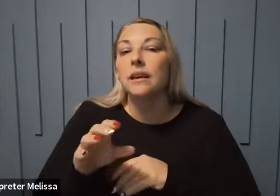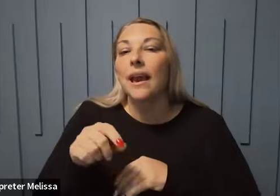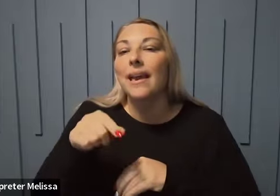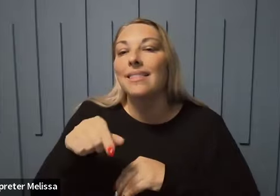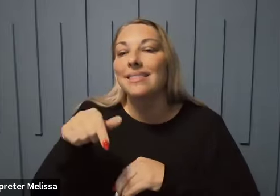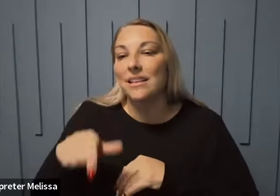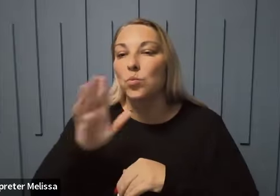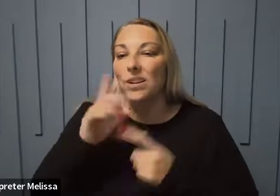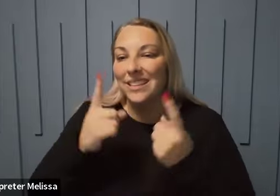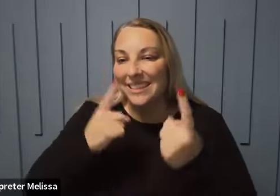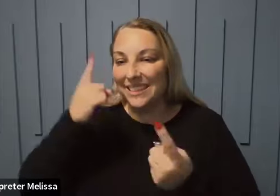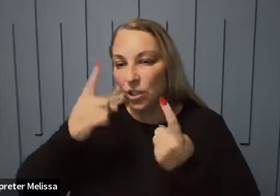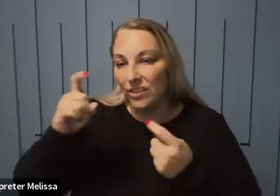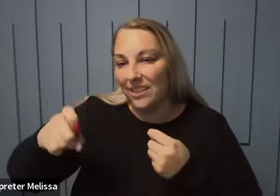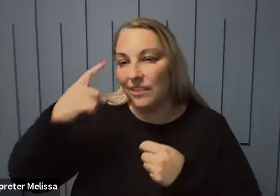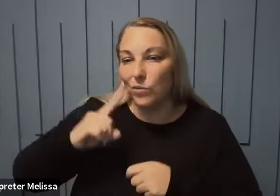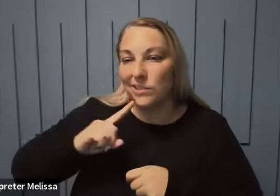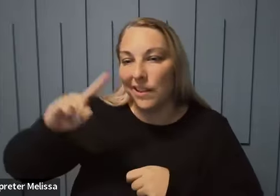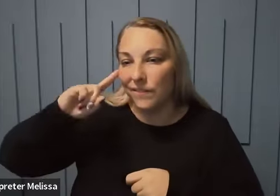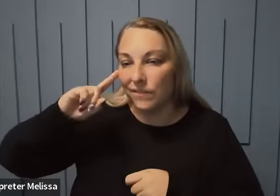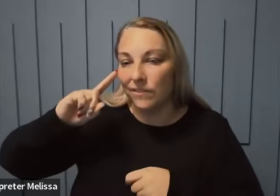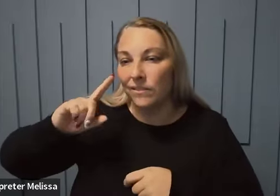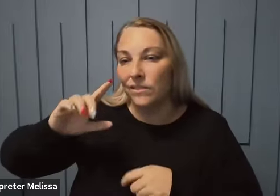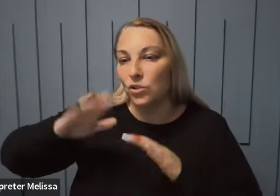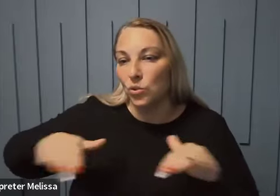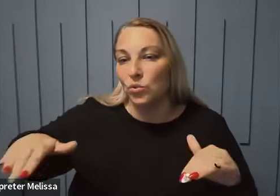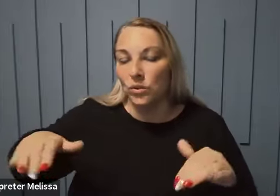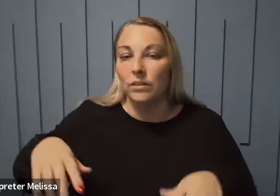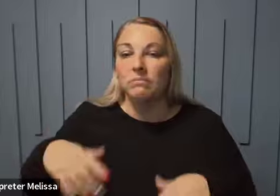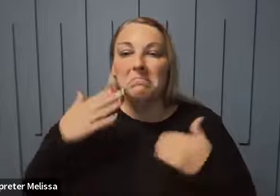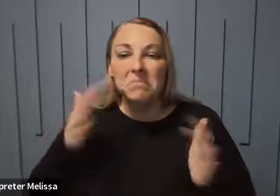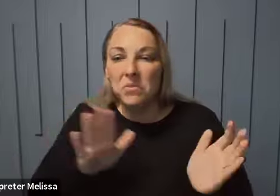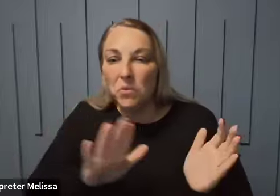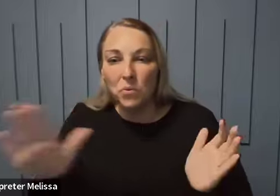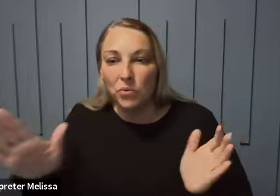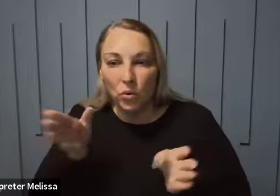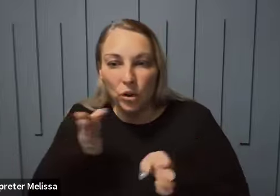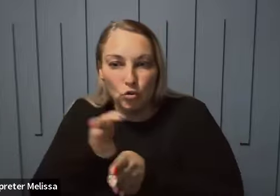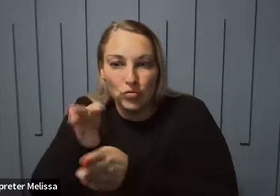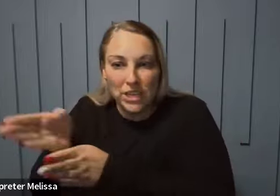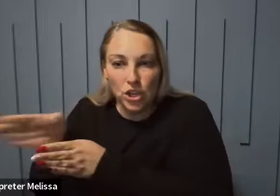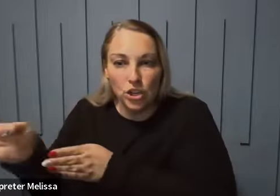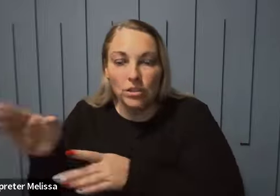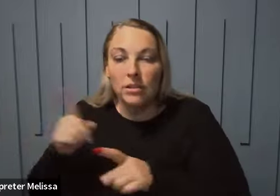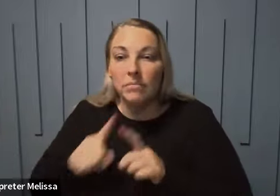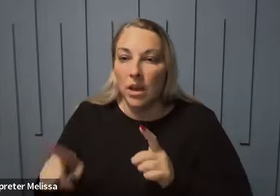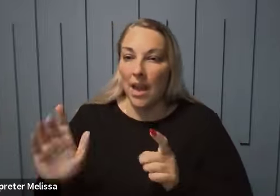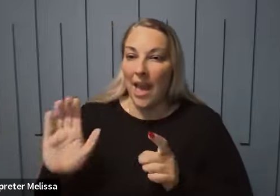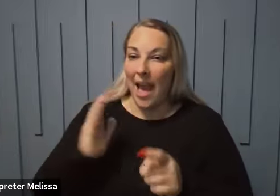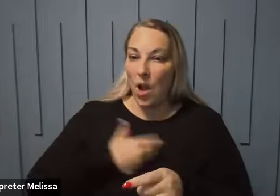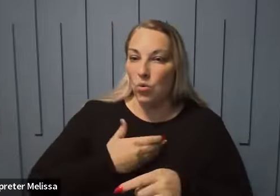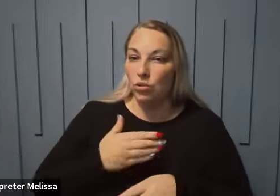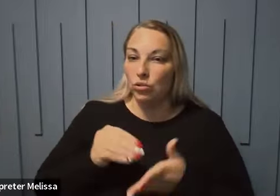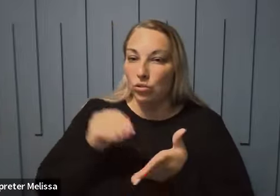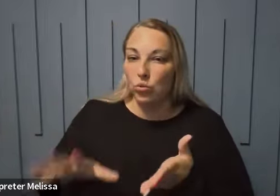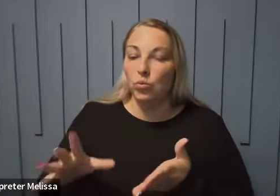this, I mean, I don't know what everyone's careers are out there, but this is so true about the diversity of kids that come to us in